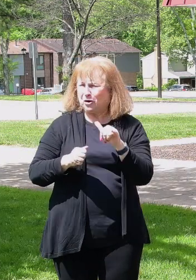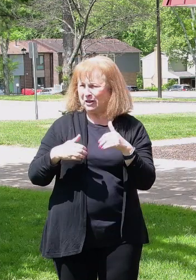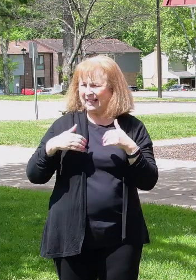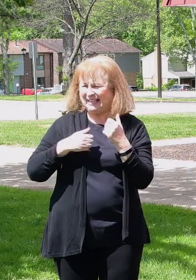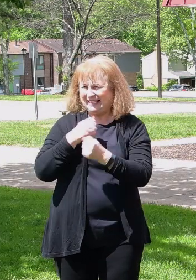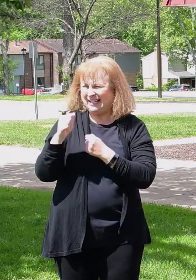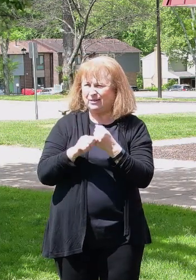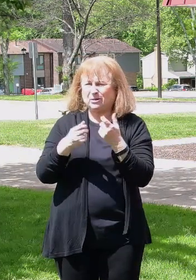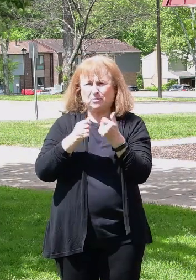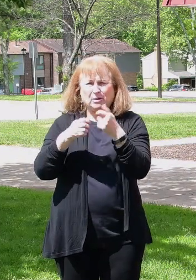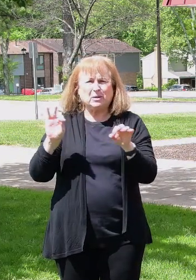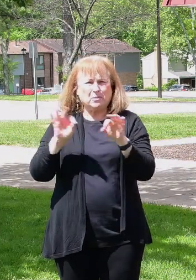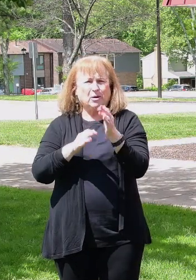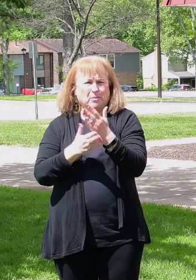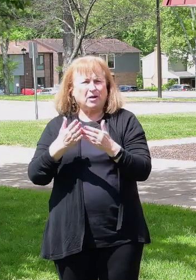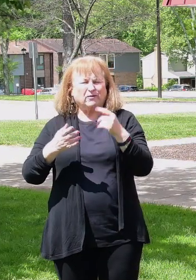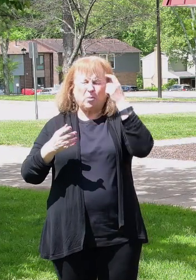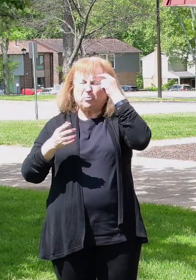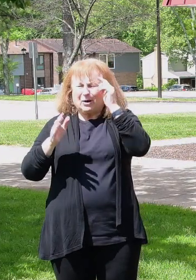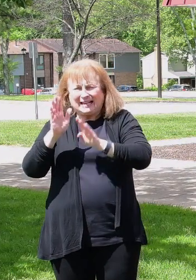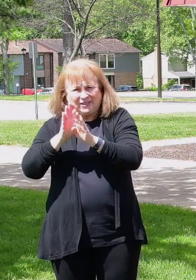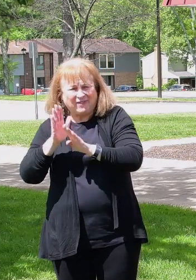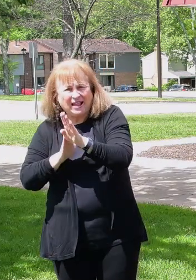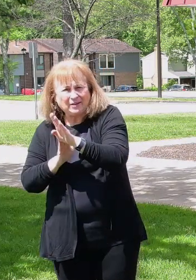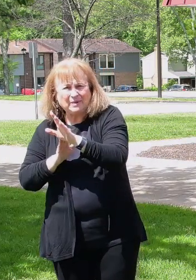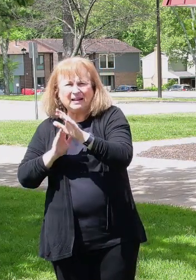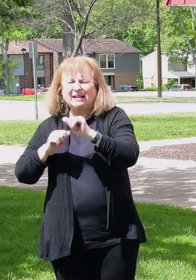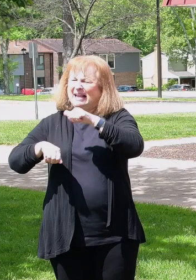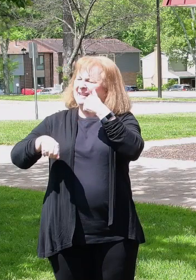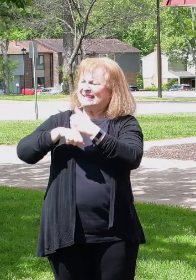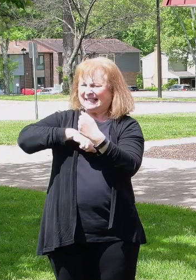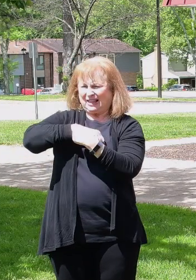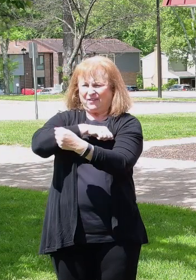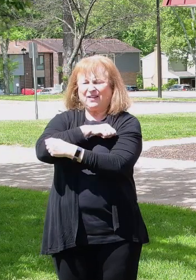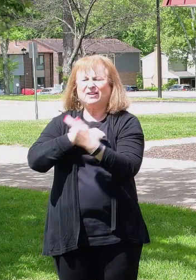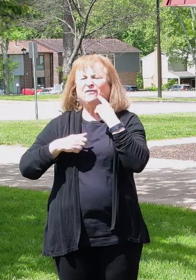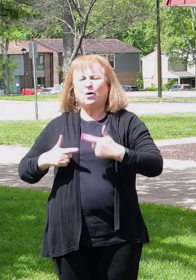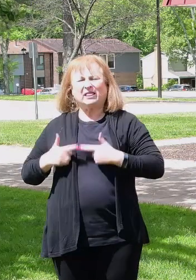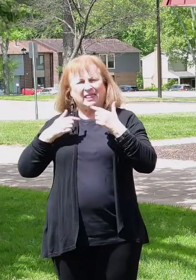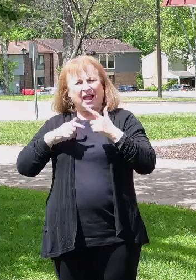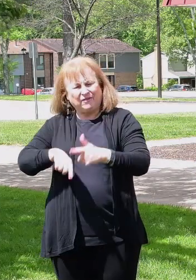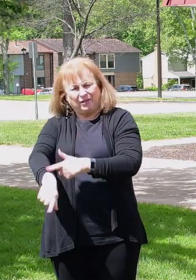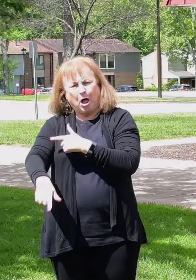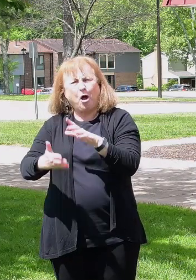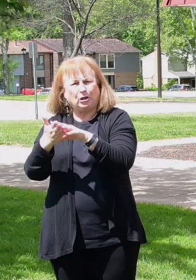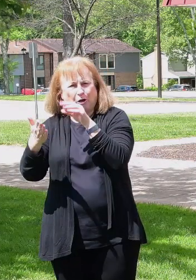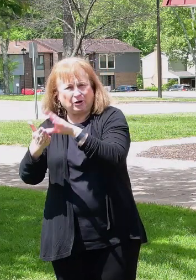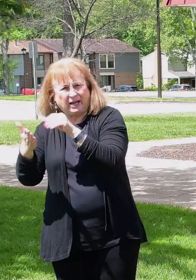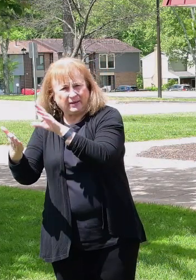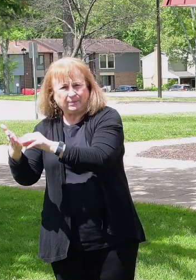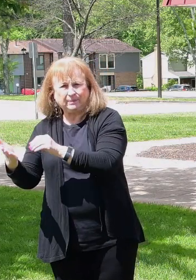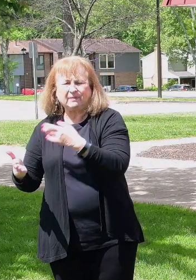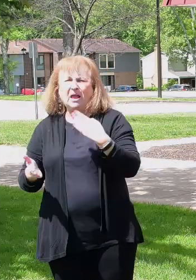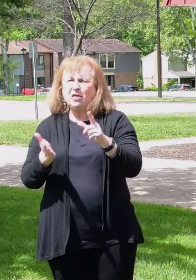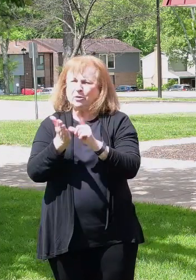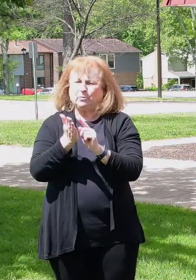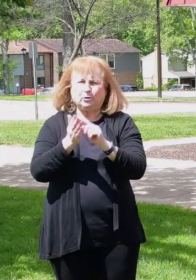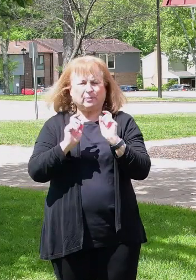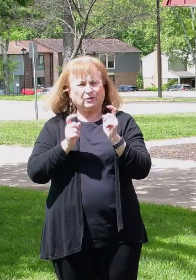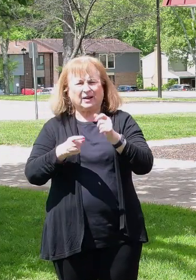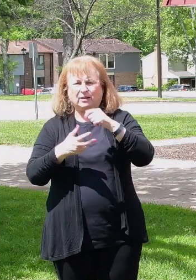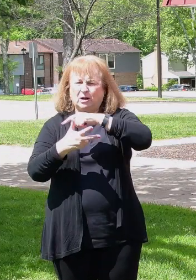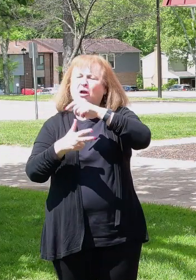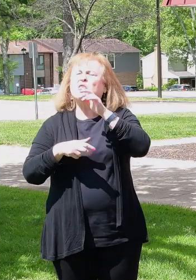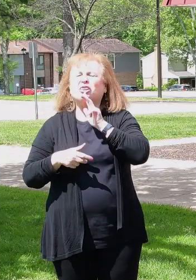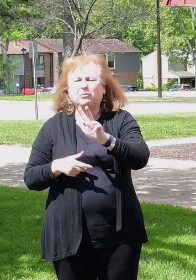are the most critical period for brain development and can set the foundation for lifelong learning. The blueprint granted all 3-